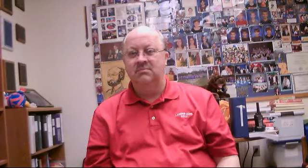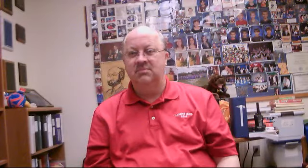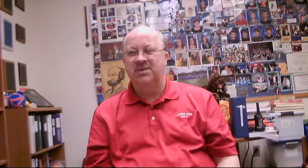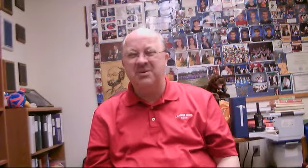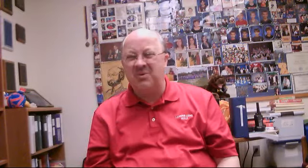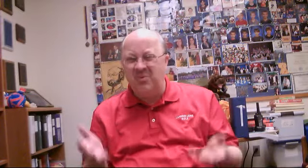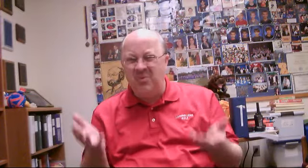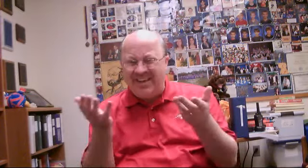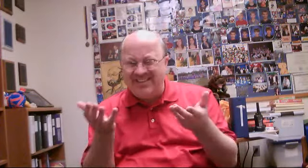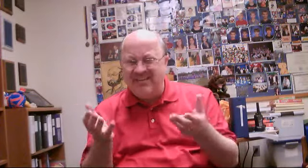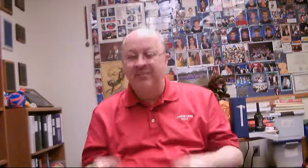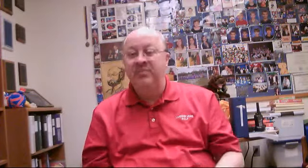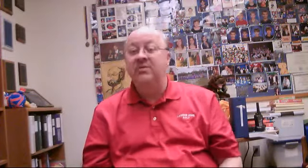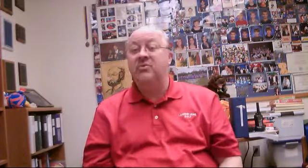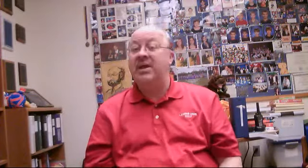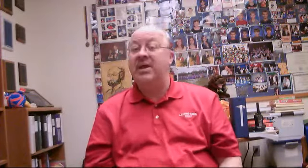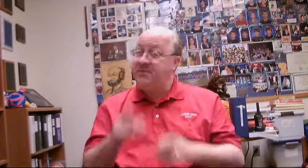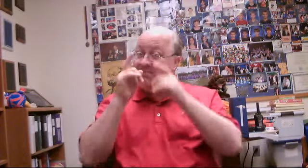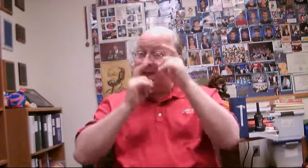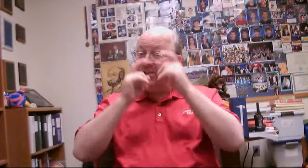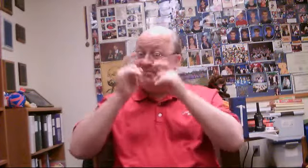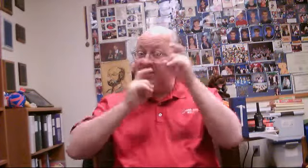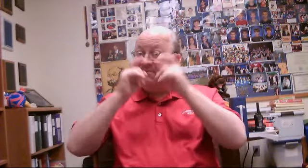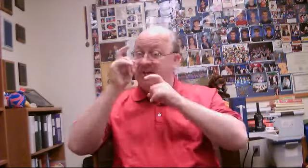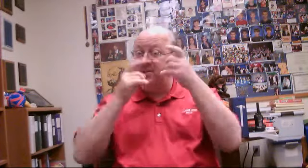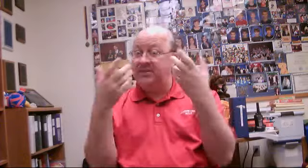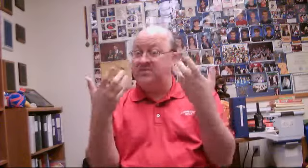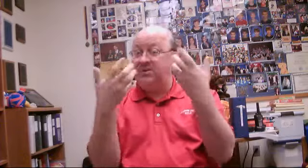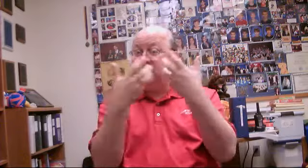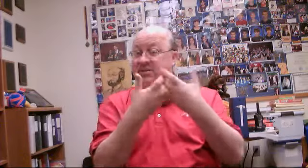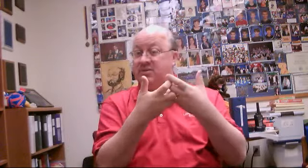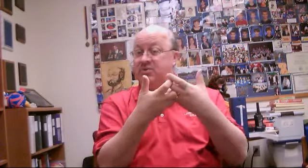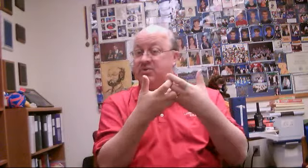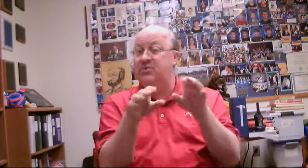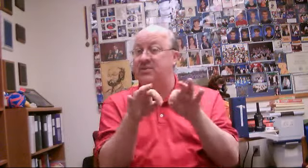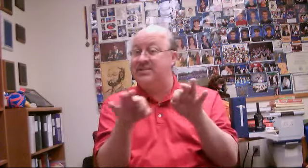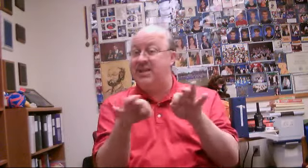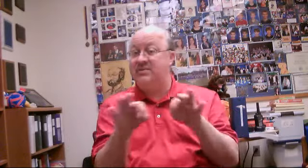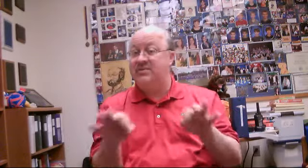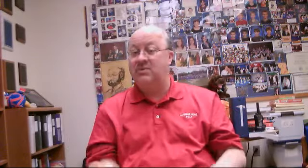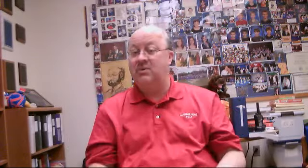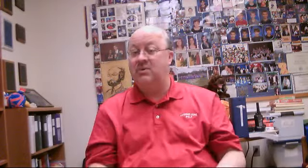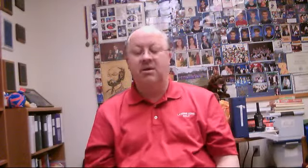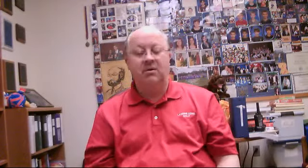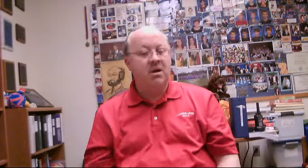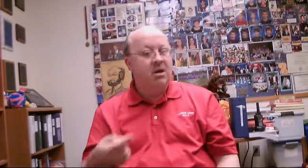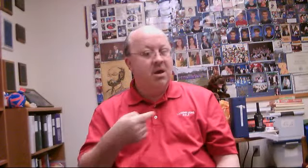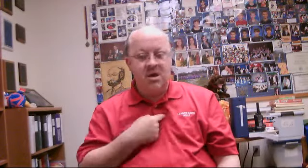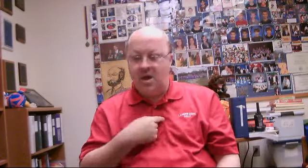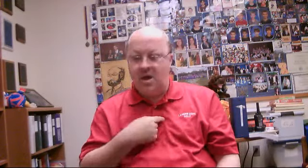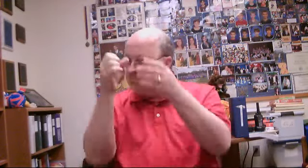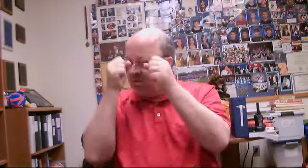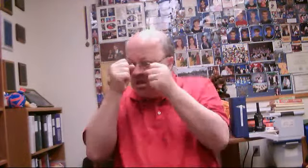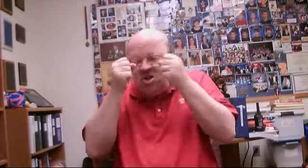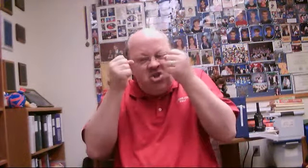they're going to go, what? So I have to match my facial expression to the sentence. So I would go.